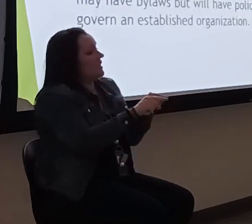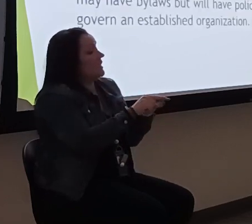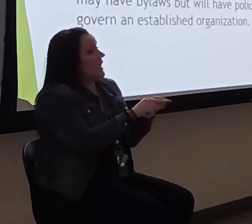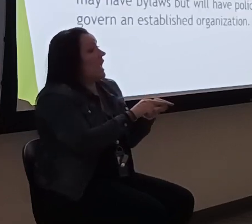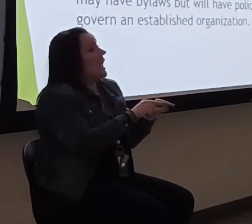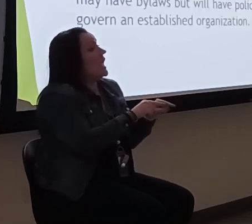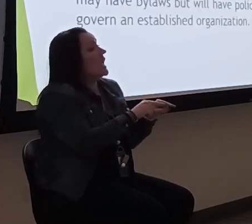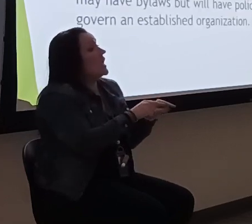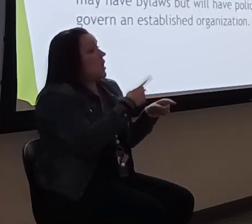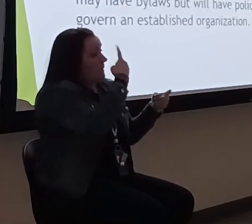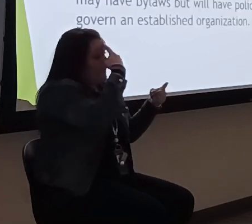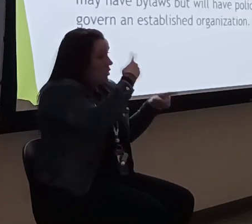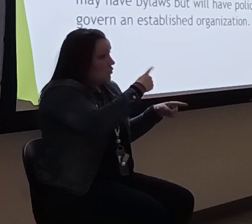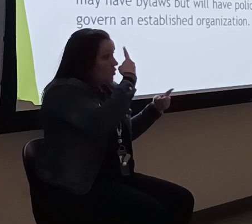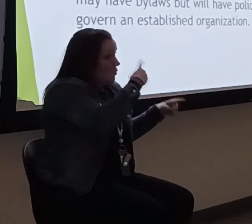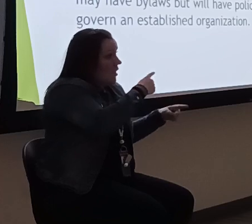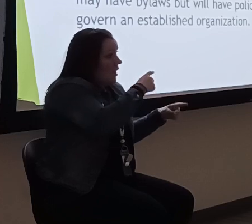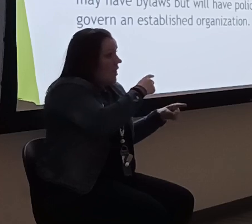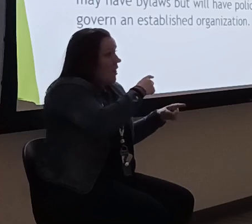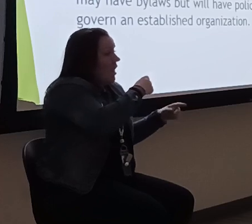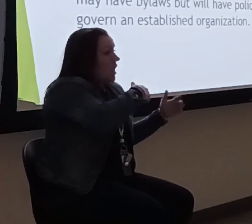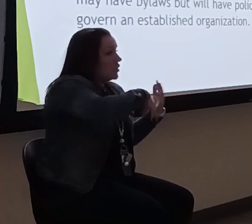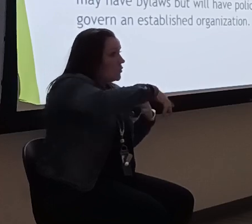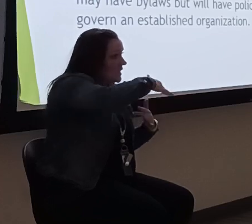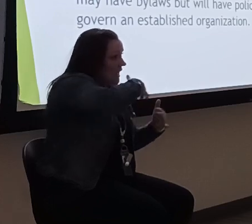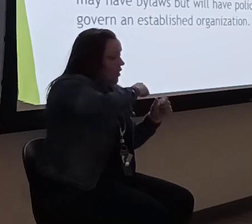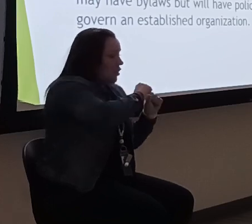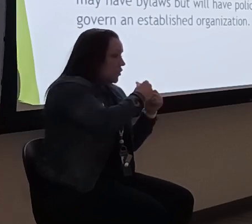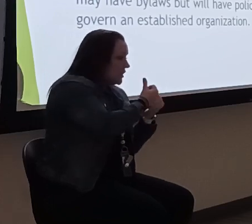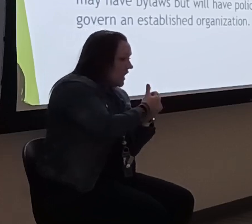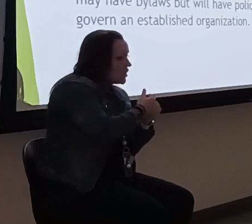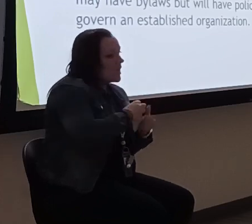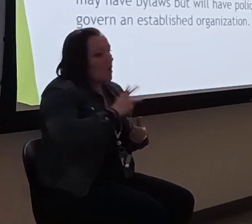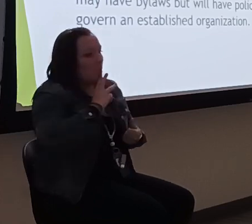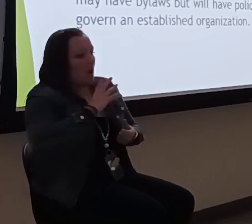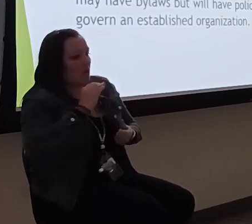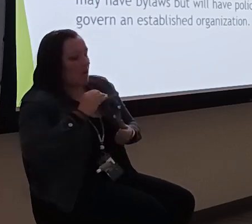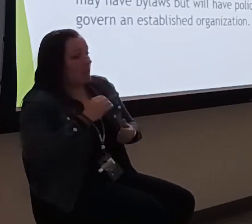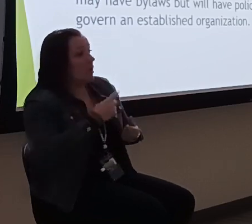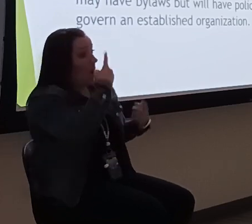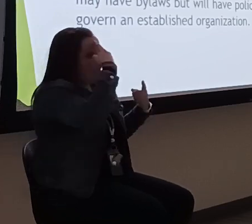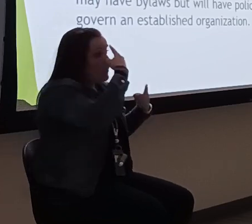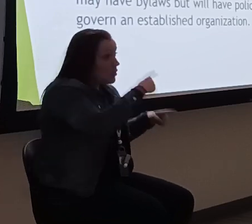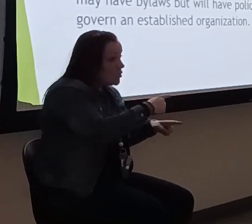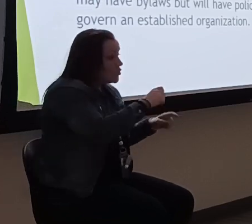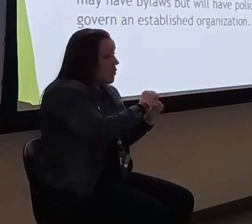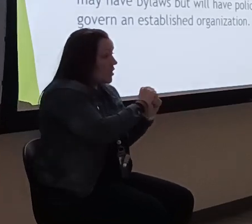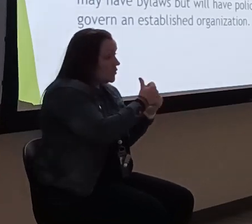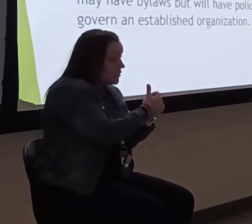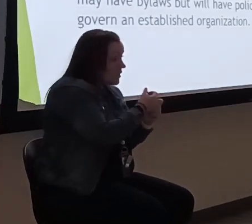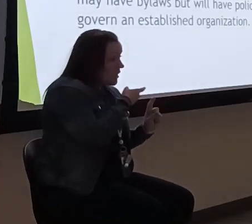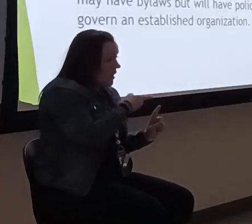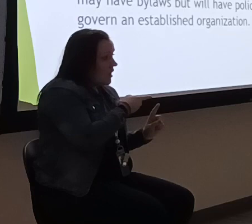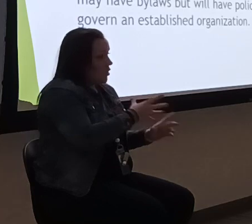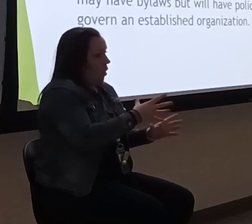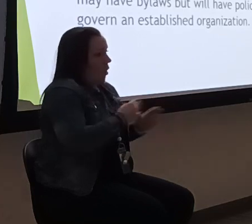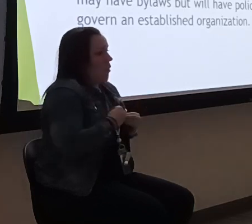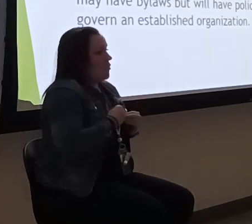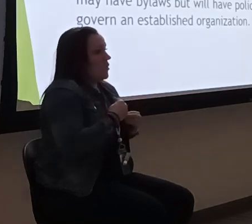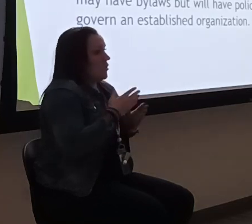mutual association and a water company is. A mutual association is an association of